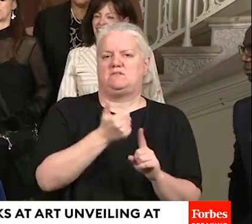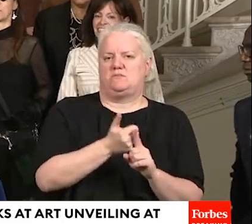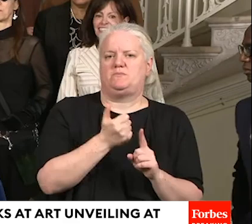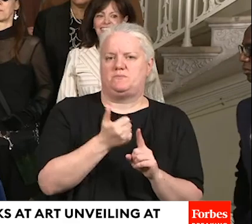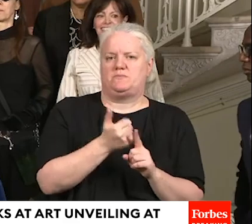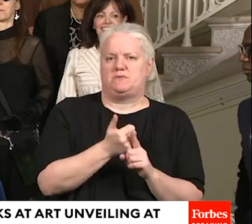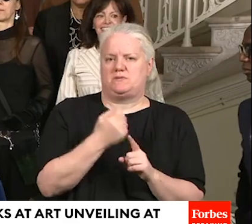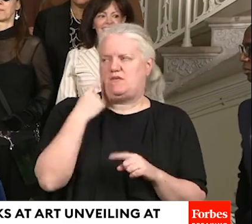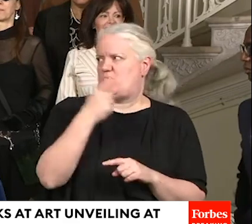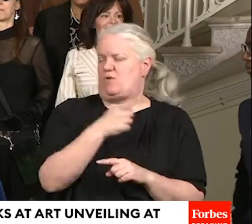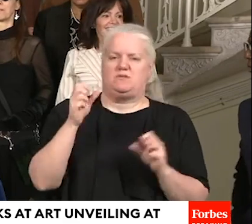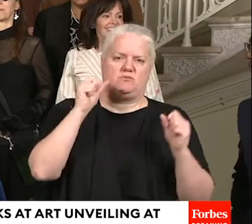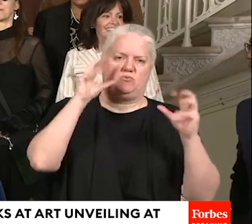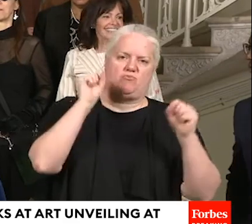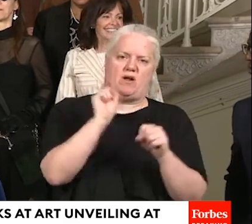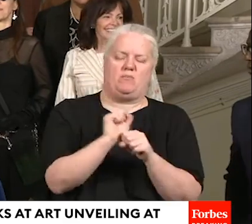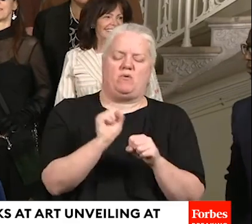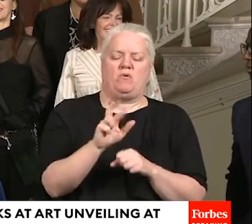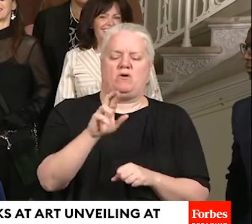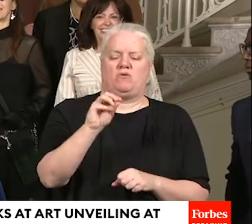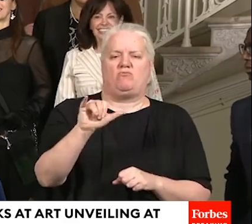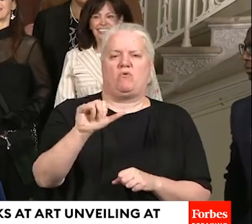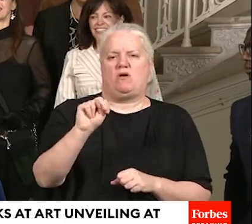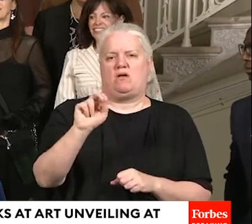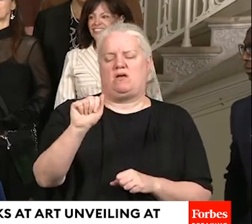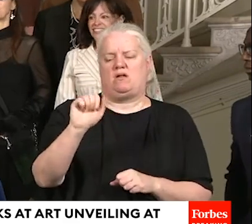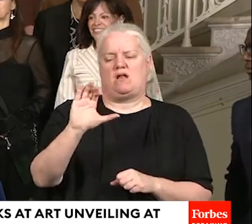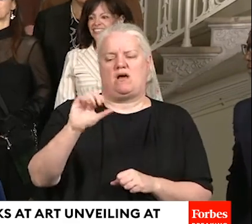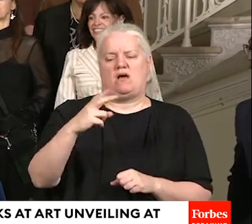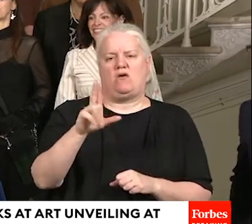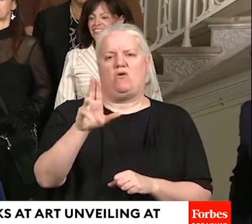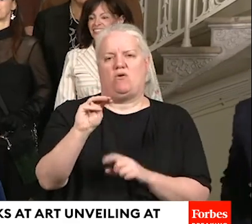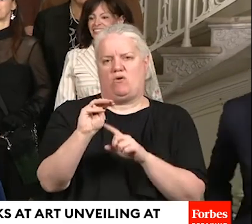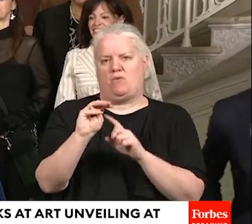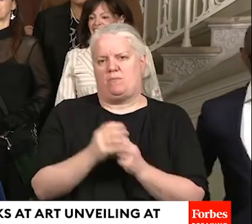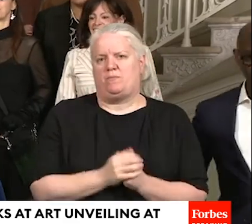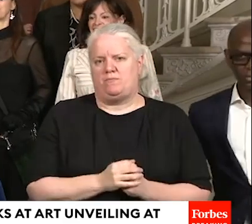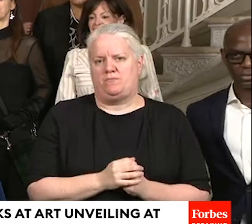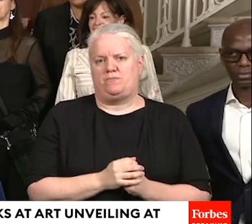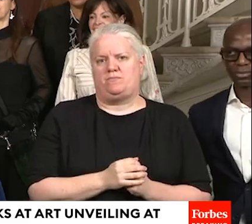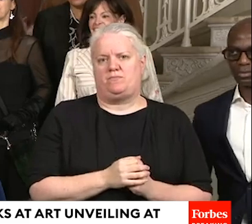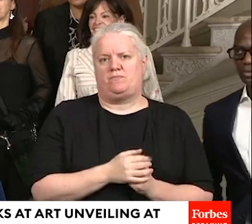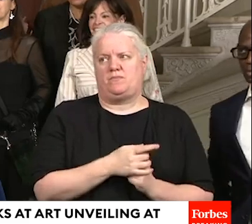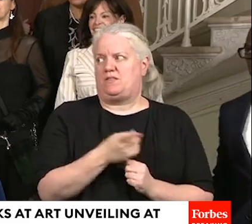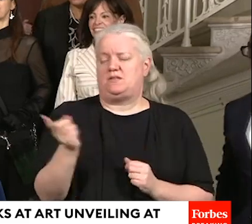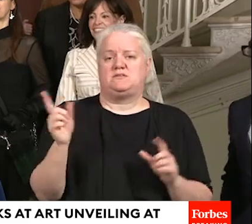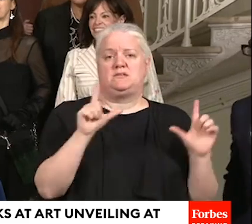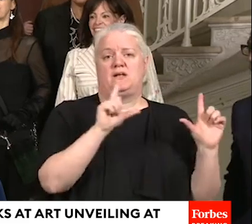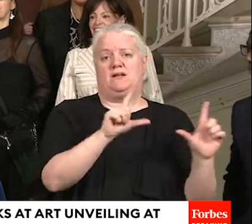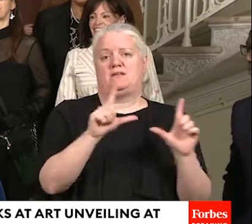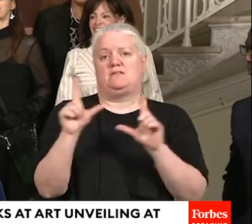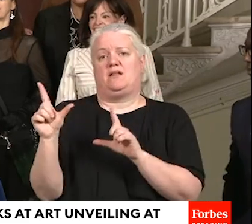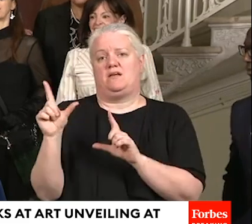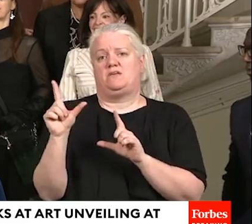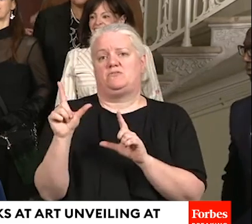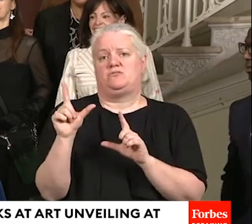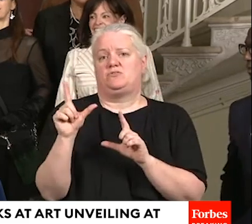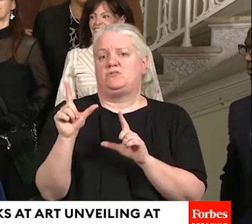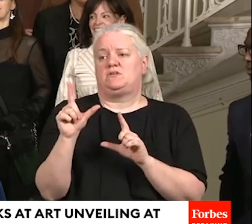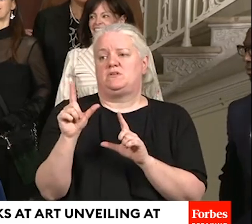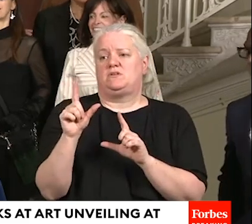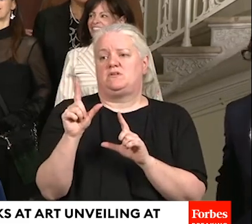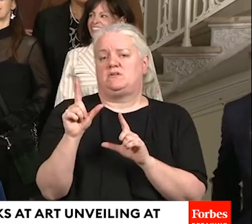this incredible work, Roy Nachum. This installation, Portraits, is part of really what's been